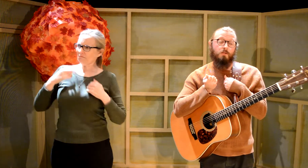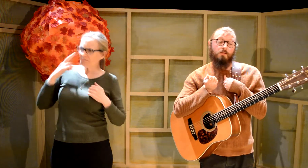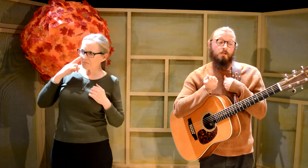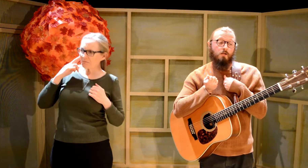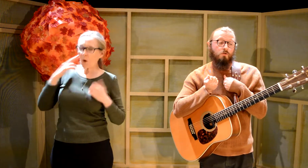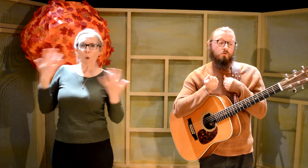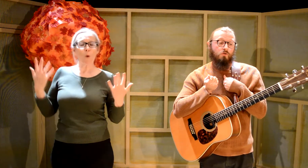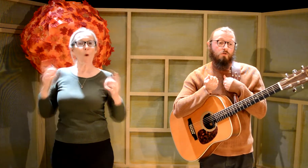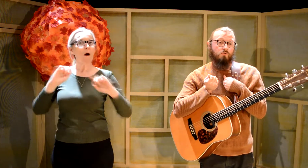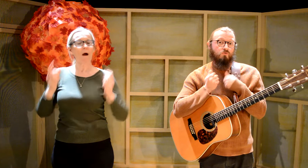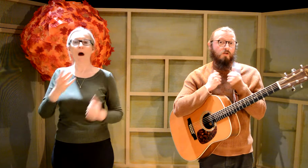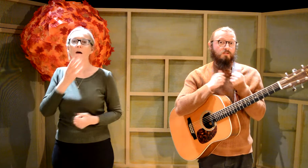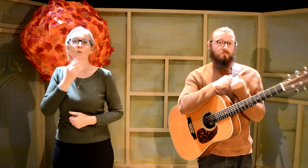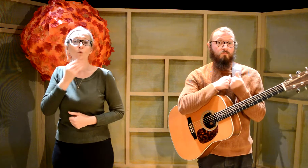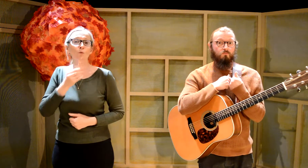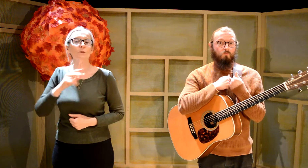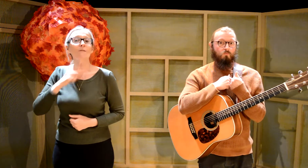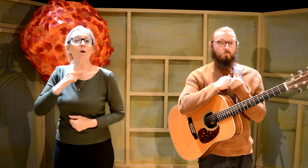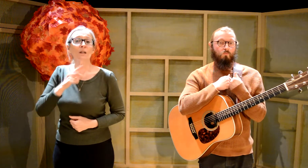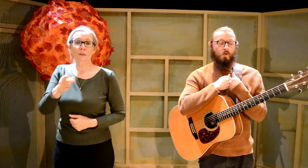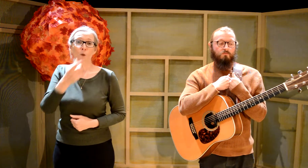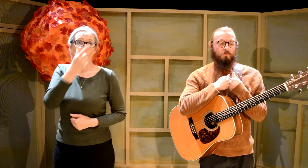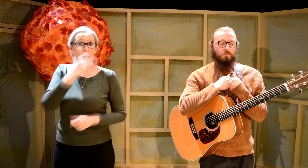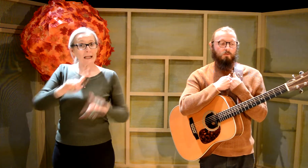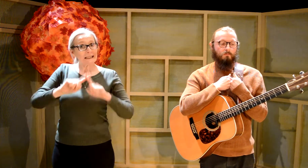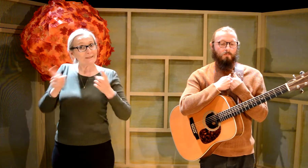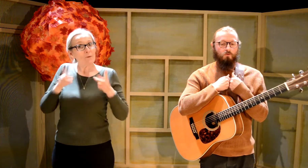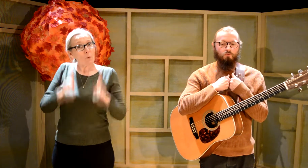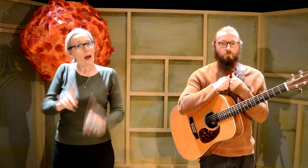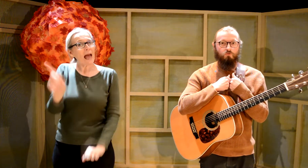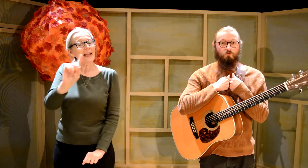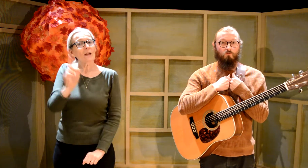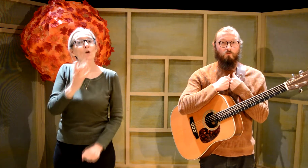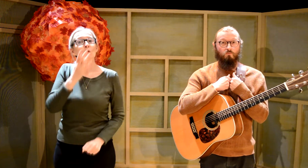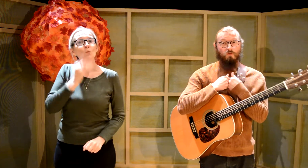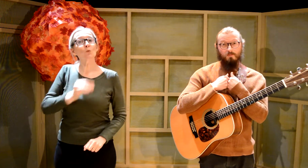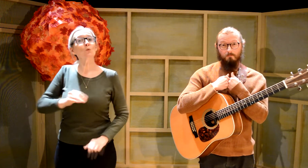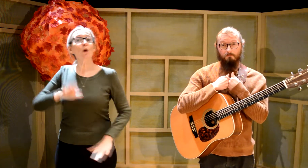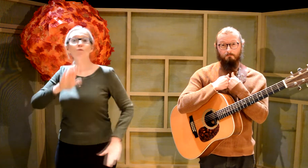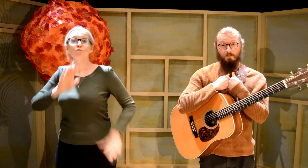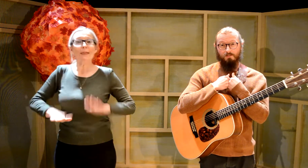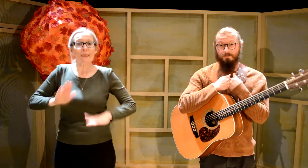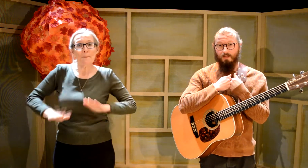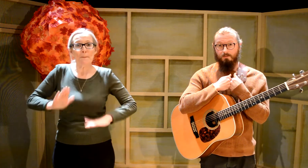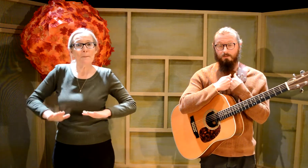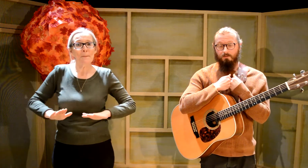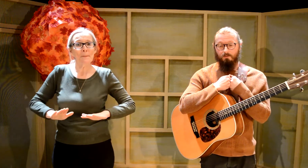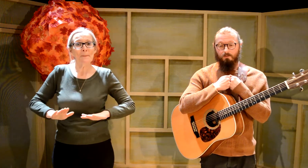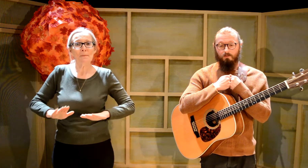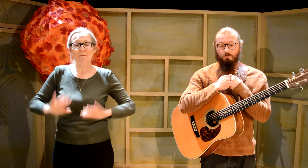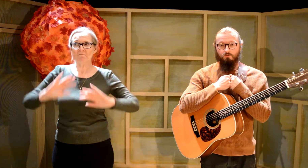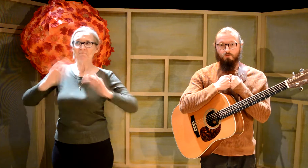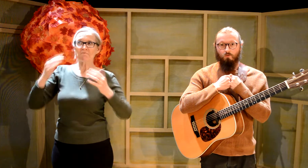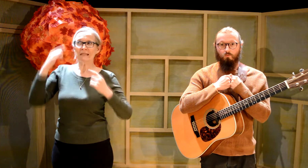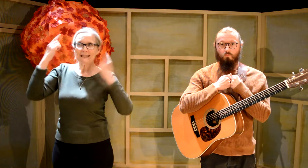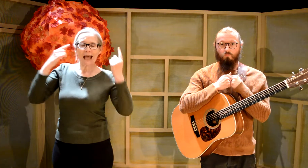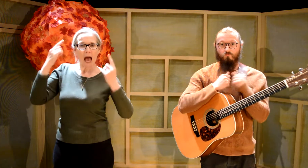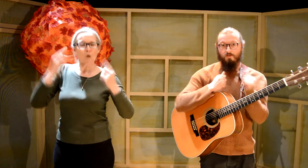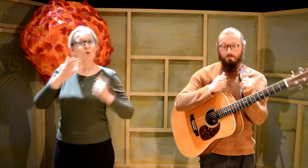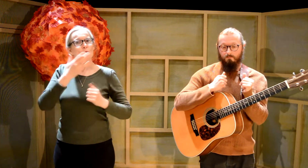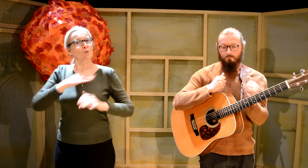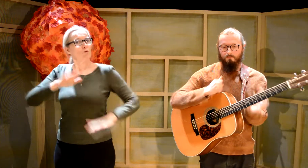can't speak, you can try a different way of doing it. You could use rhythm instead.